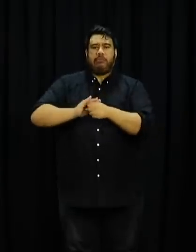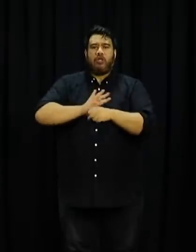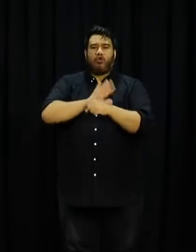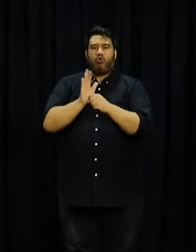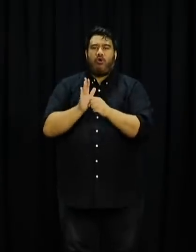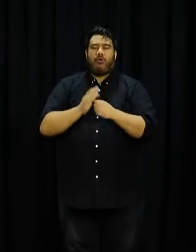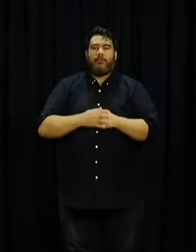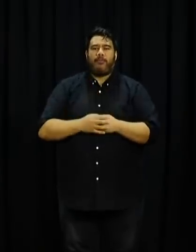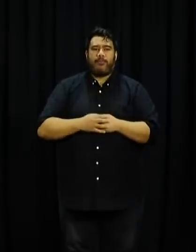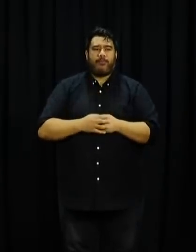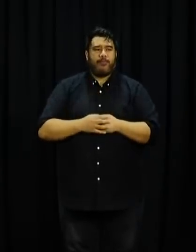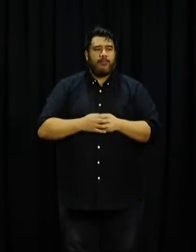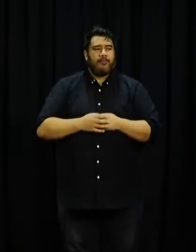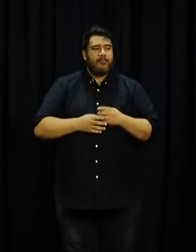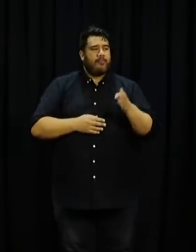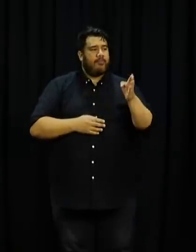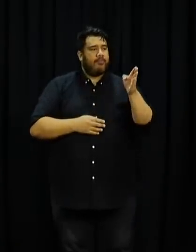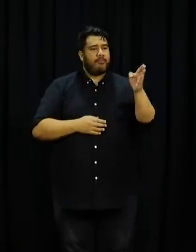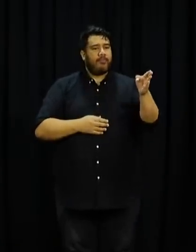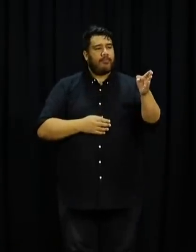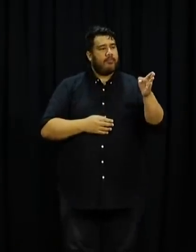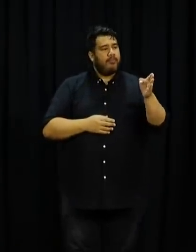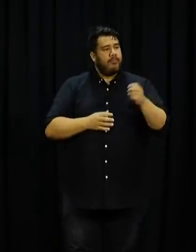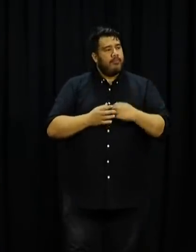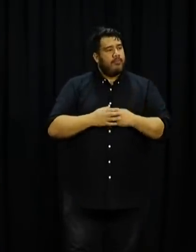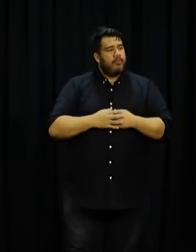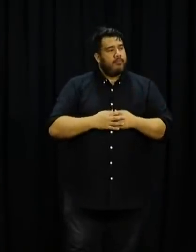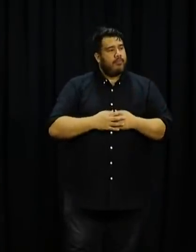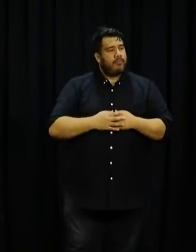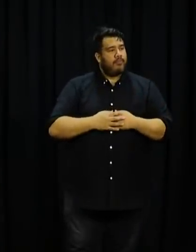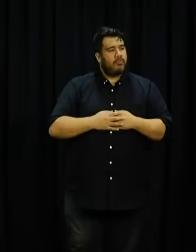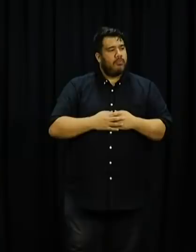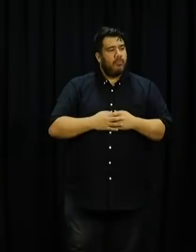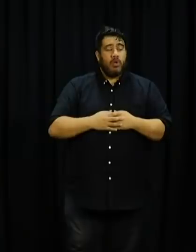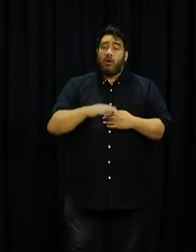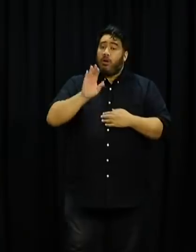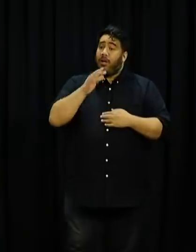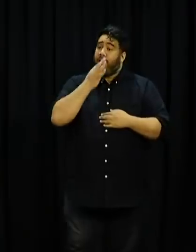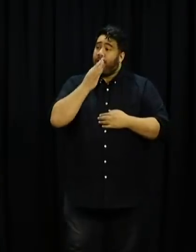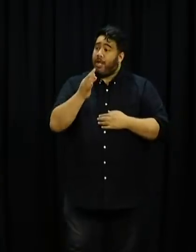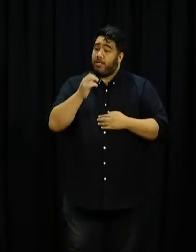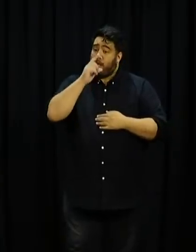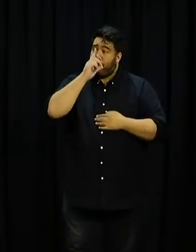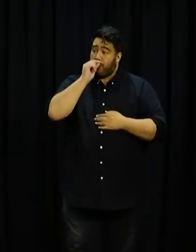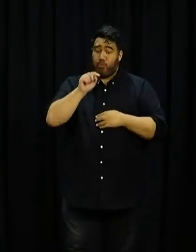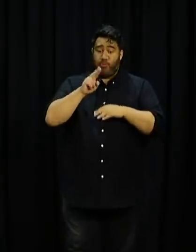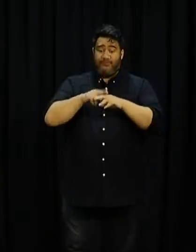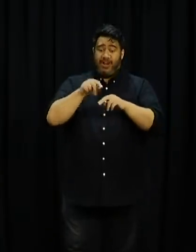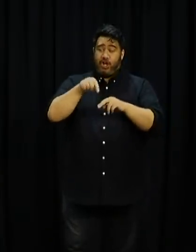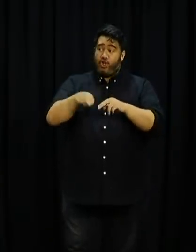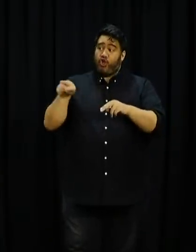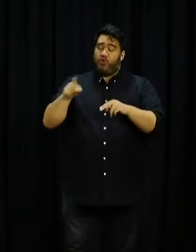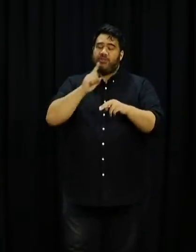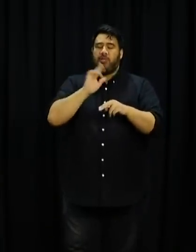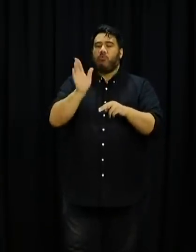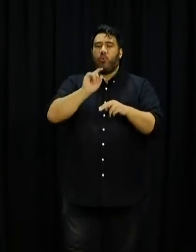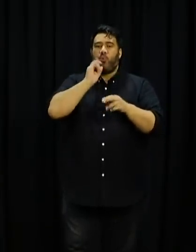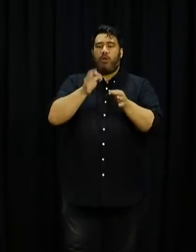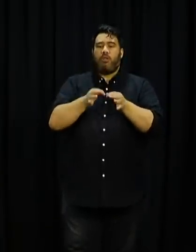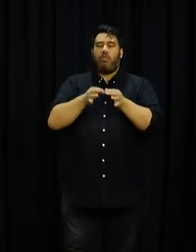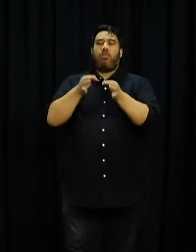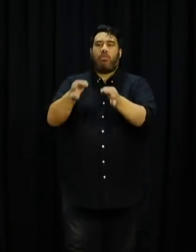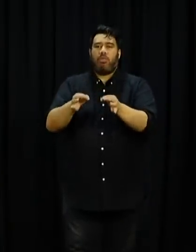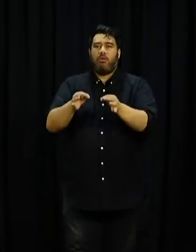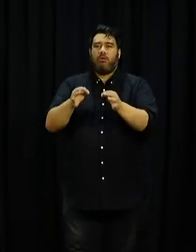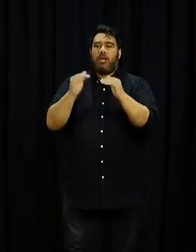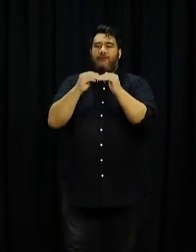much as possible. And then I'll come to you, Justin. If we do have an extension of the alert levels on Friday, what's your thinking about an election date?